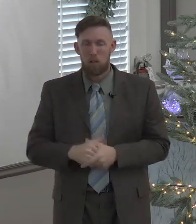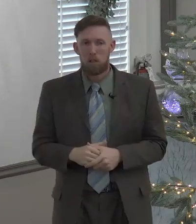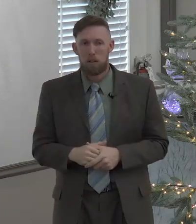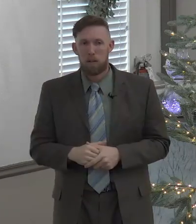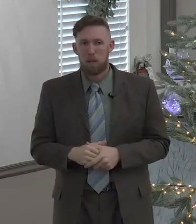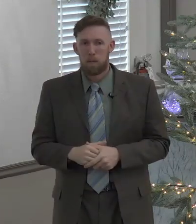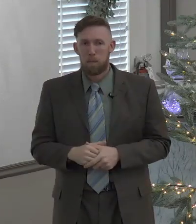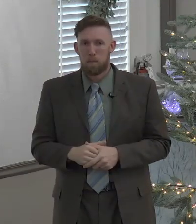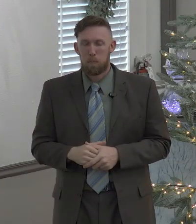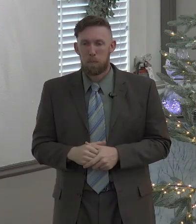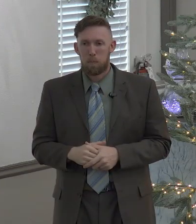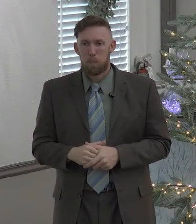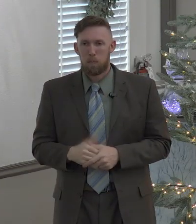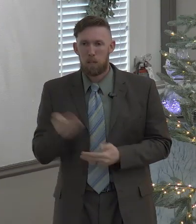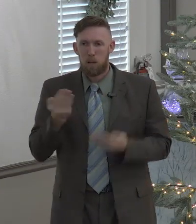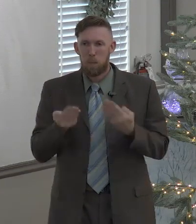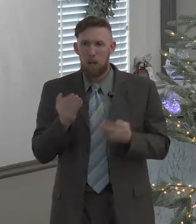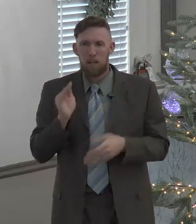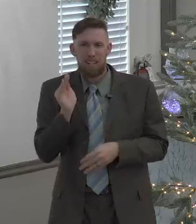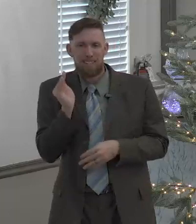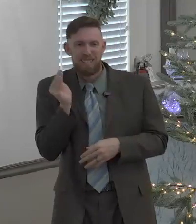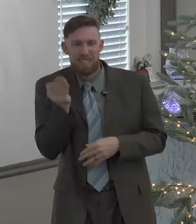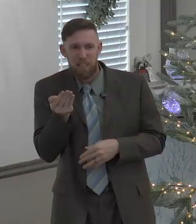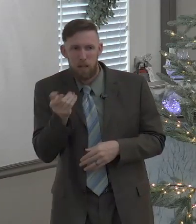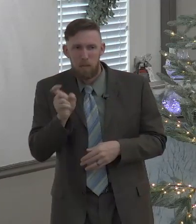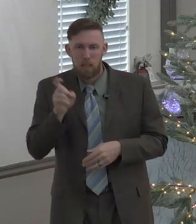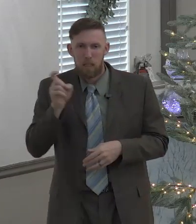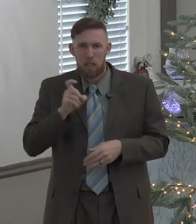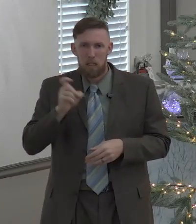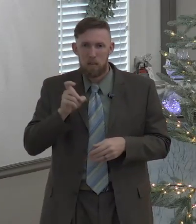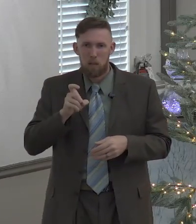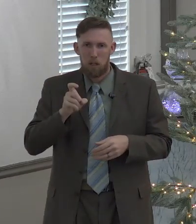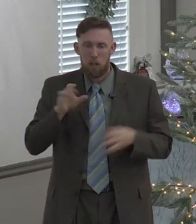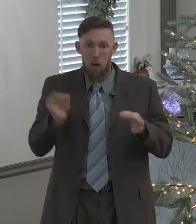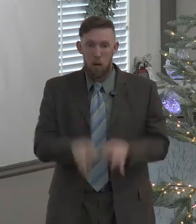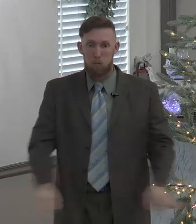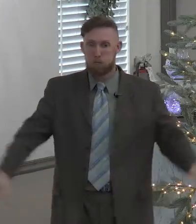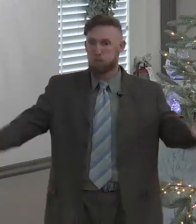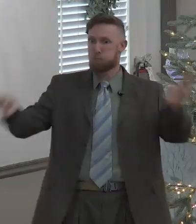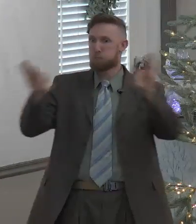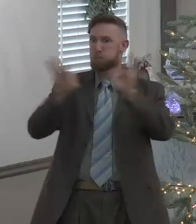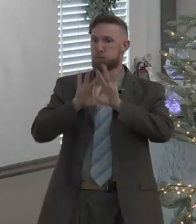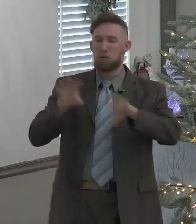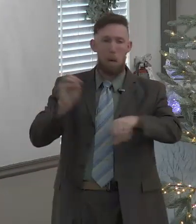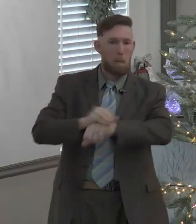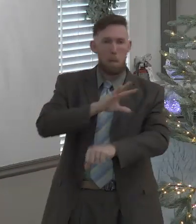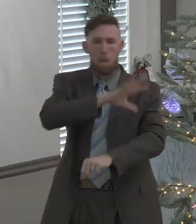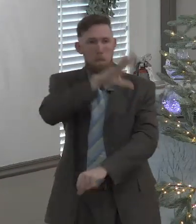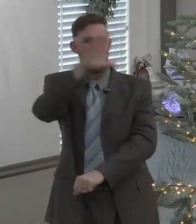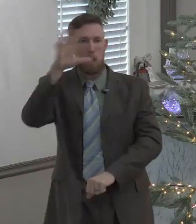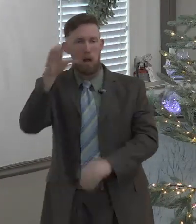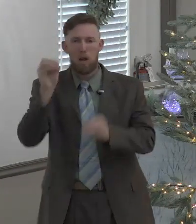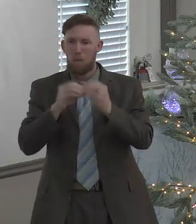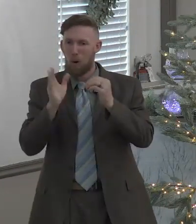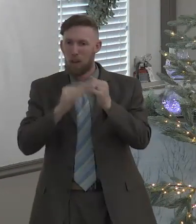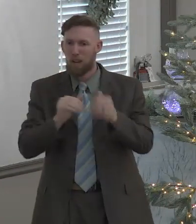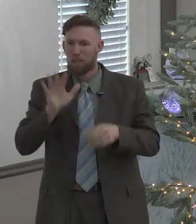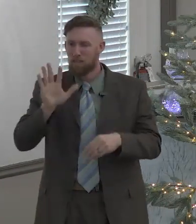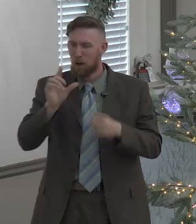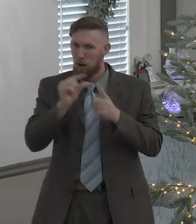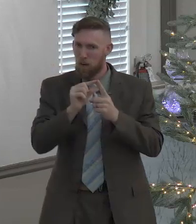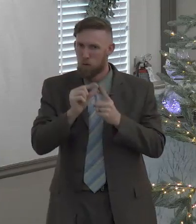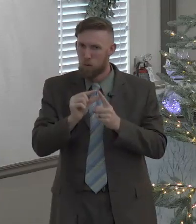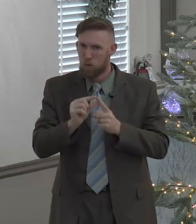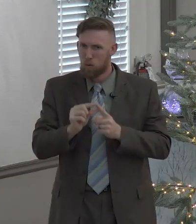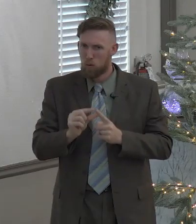It seems like there should be something maybe a little bit more profound, doesn't it? There needs to be something a little bit more